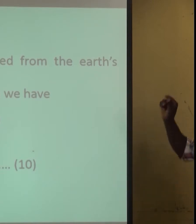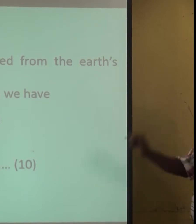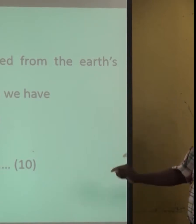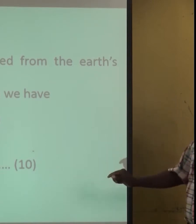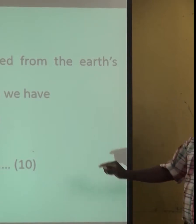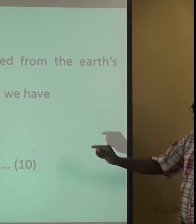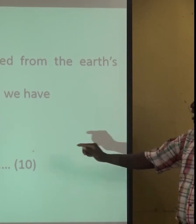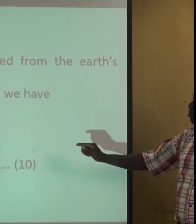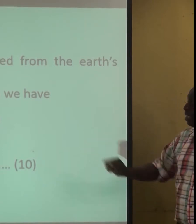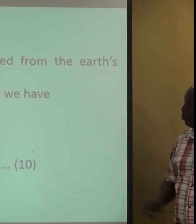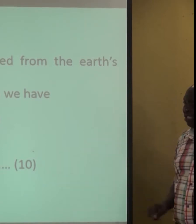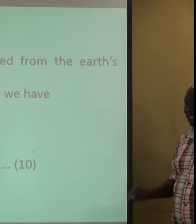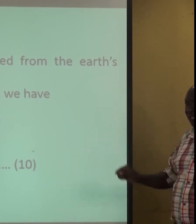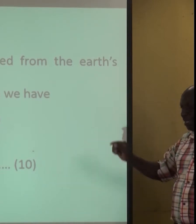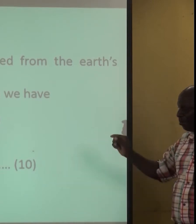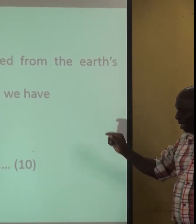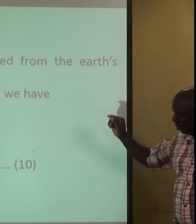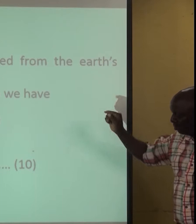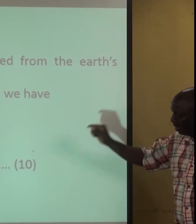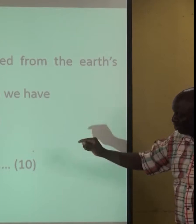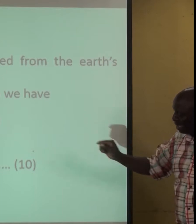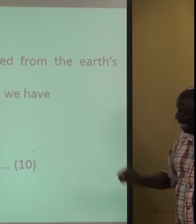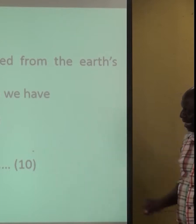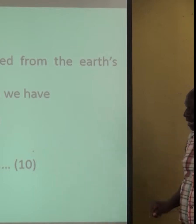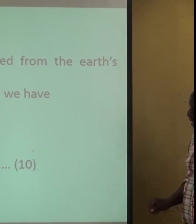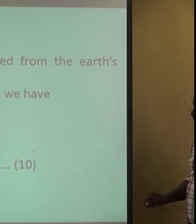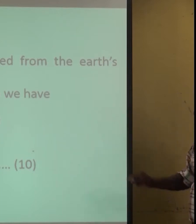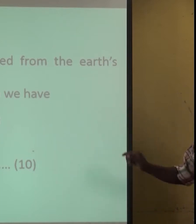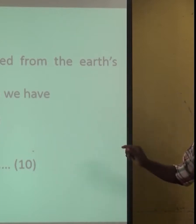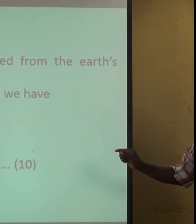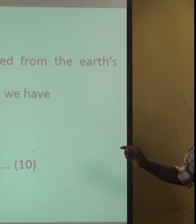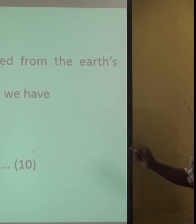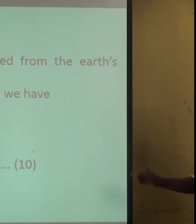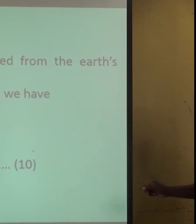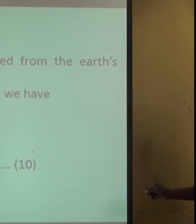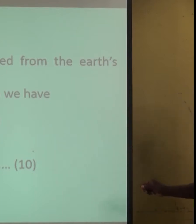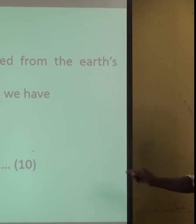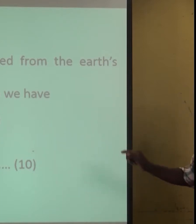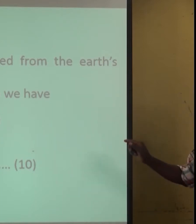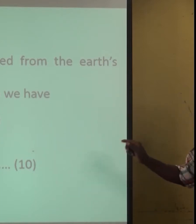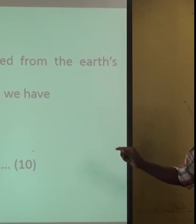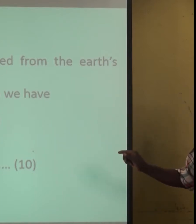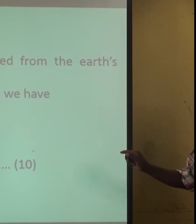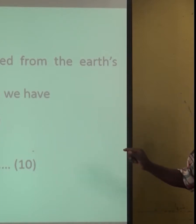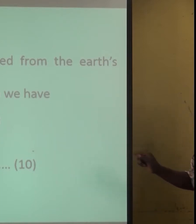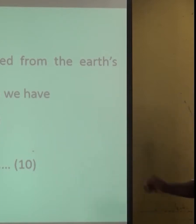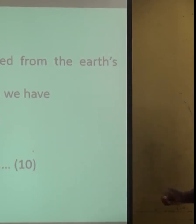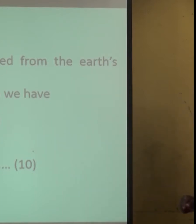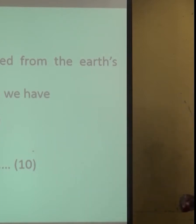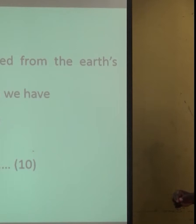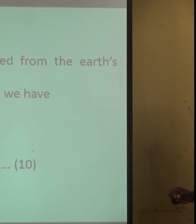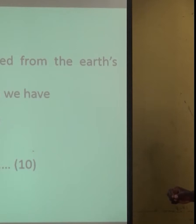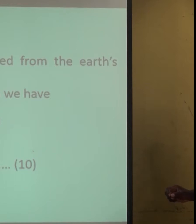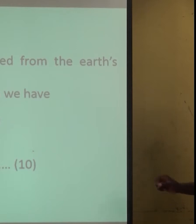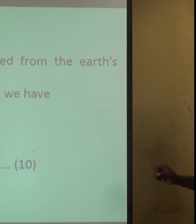So therefore, me, which is our mass of the Earth, will be equals to small g, which is acceleration